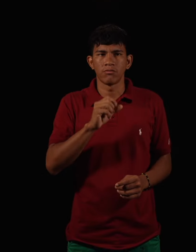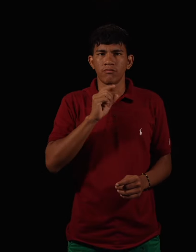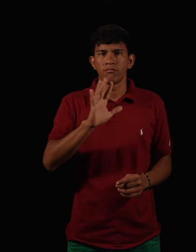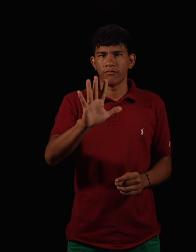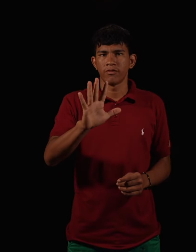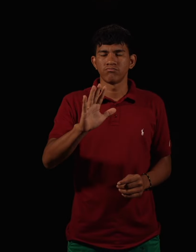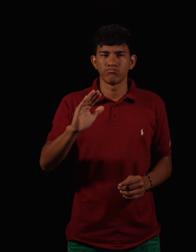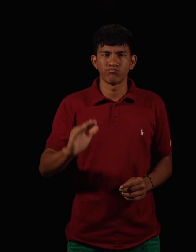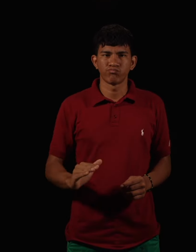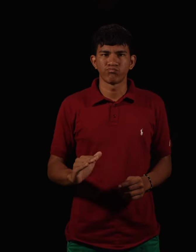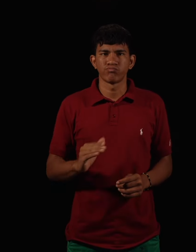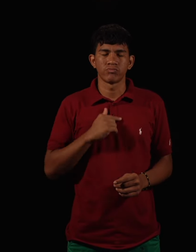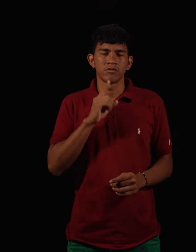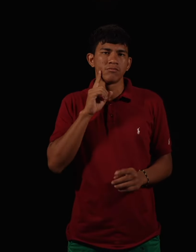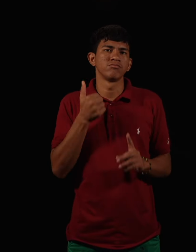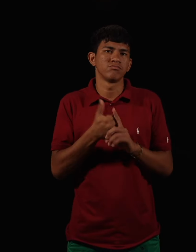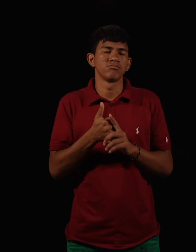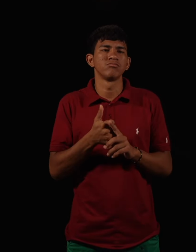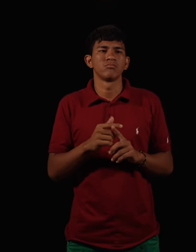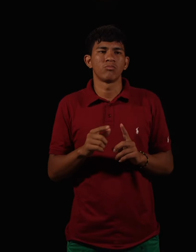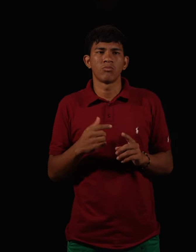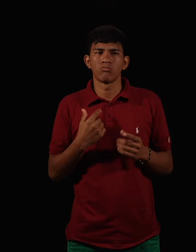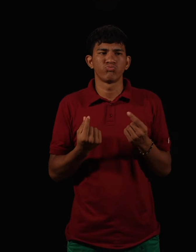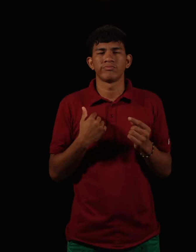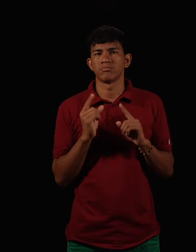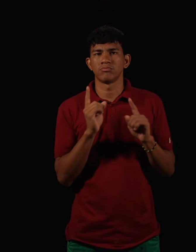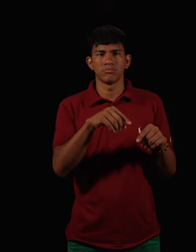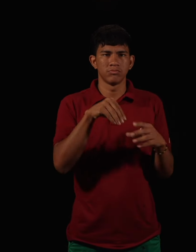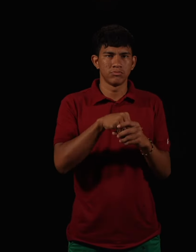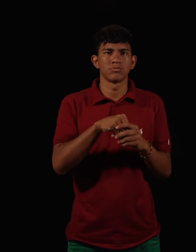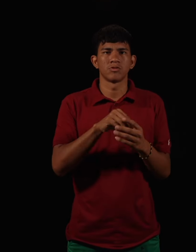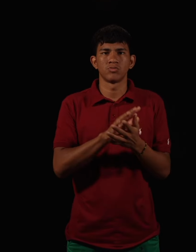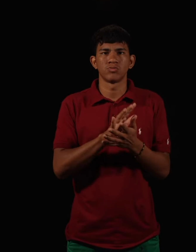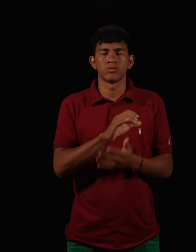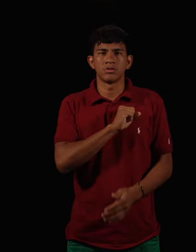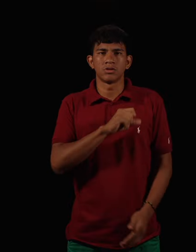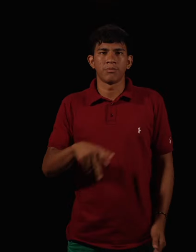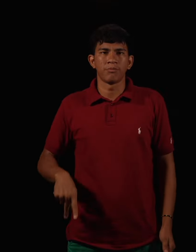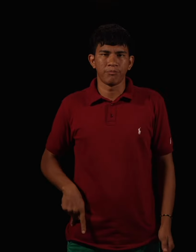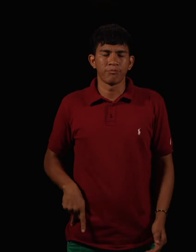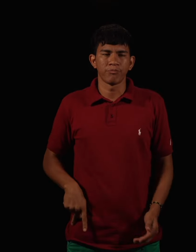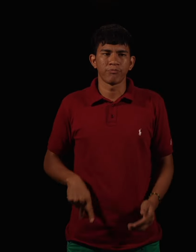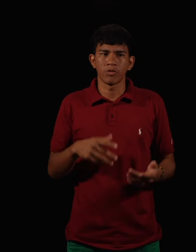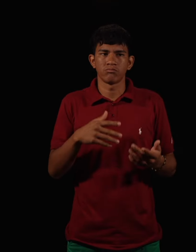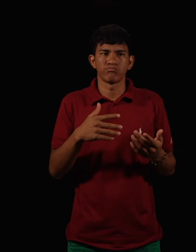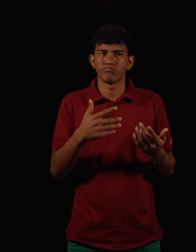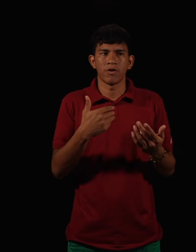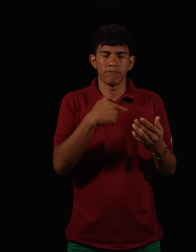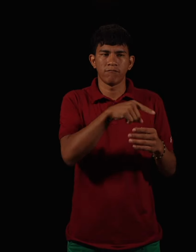It started with Jesus Deaf Church. When I was around five years old, I went to a school called St. Peter's.